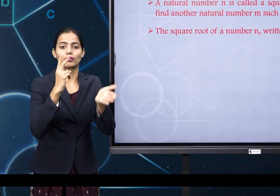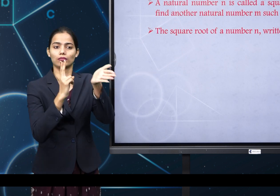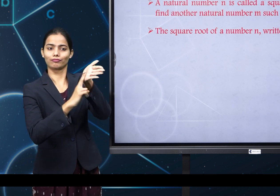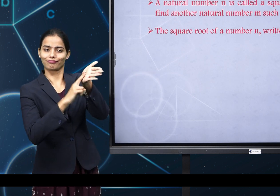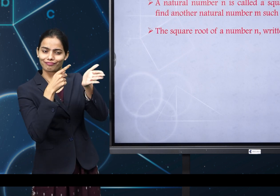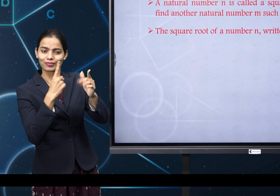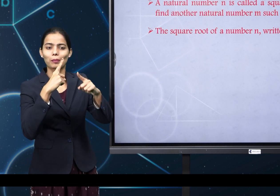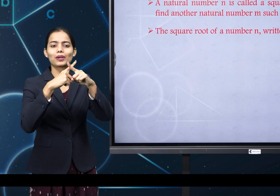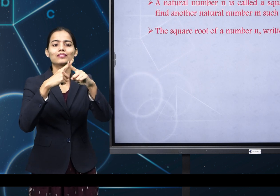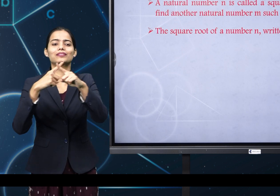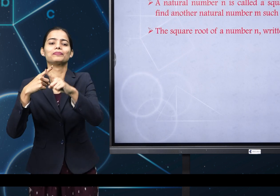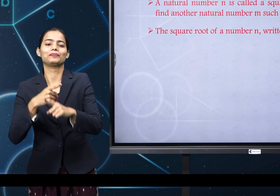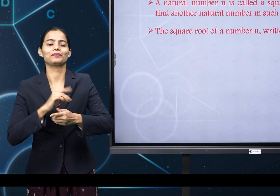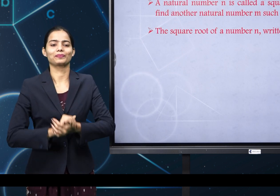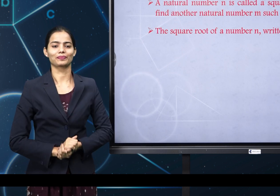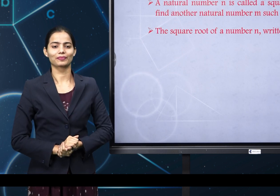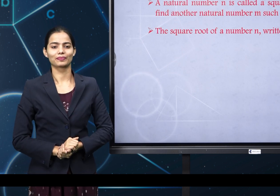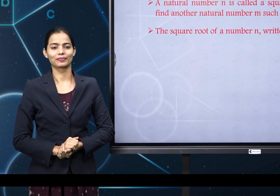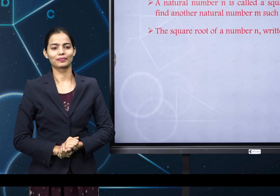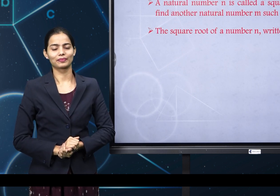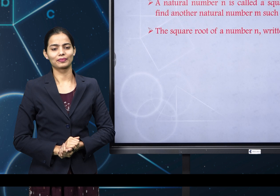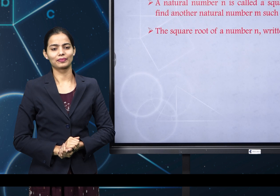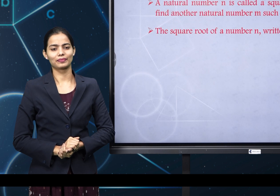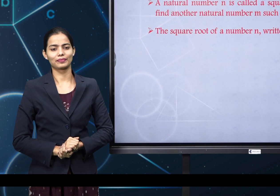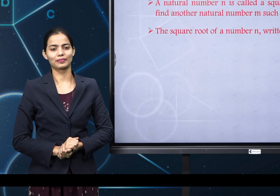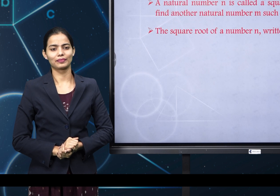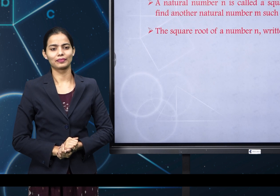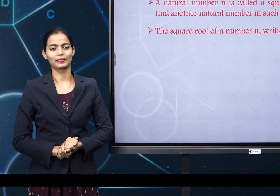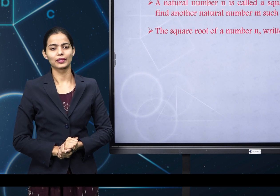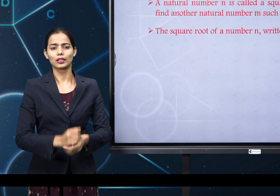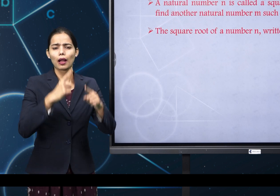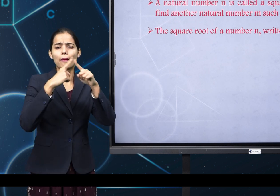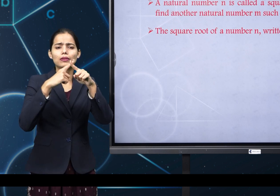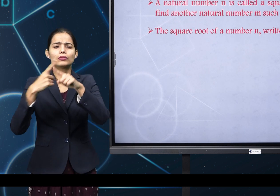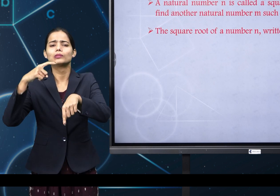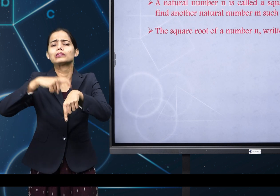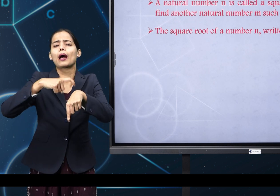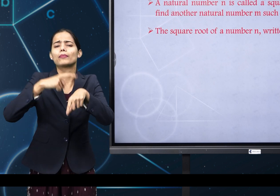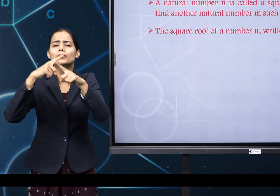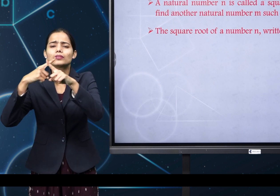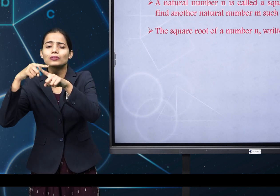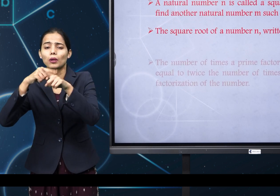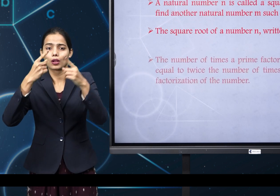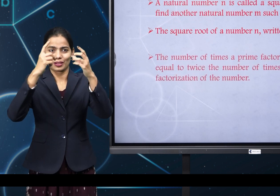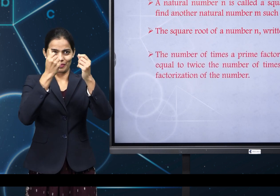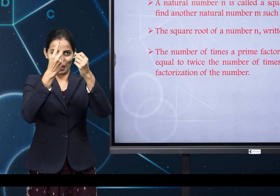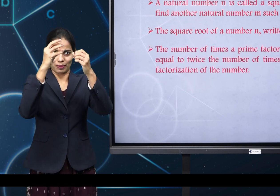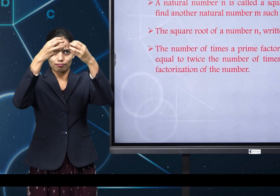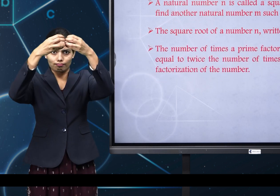number that gives n when multiplied by itself. The number of times a prime factor occurs